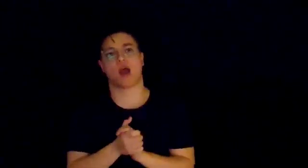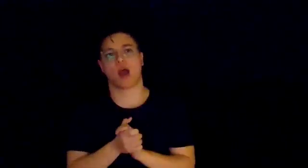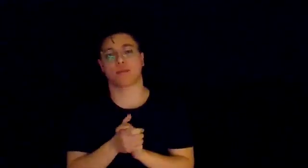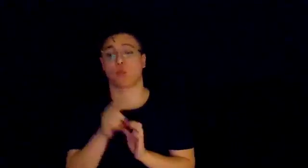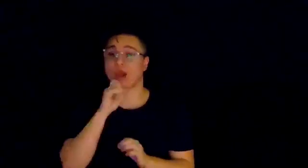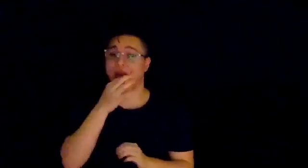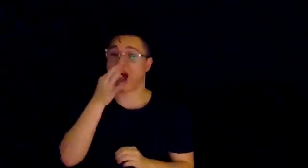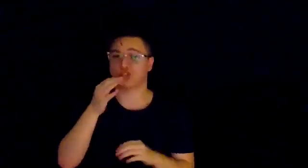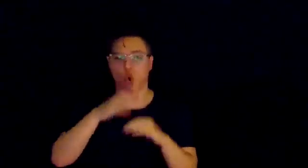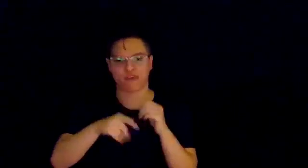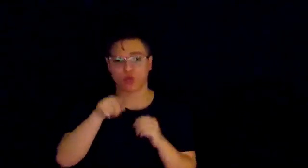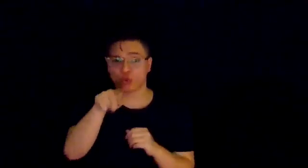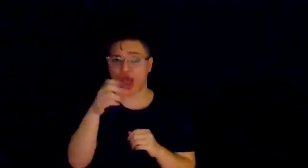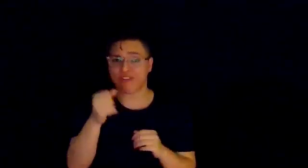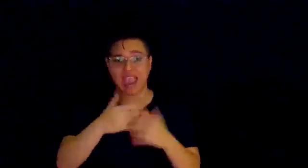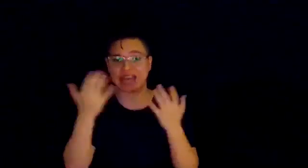us to know.